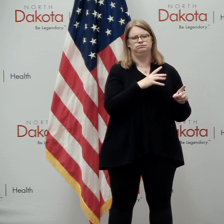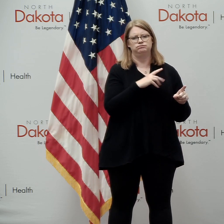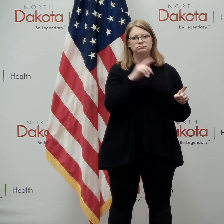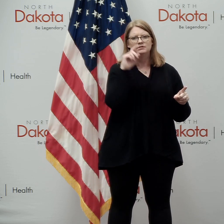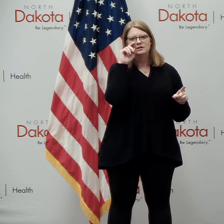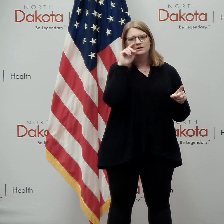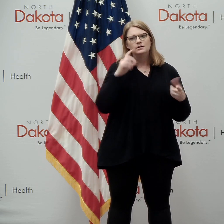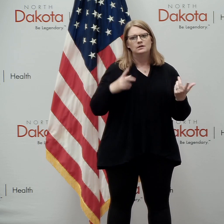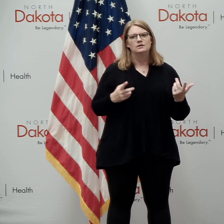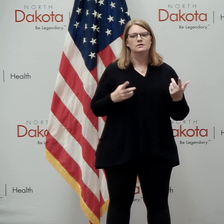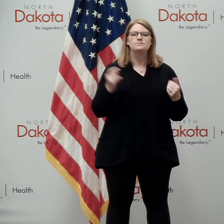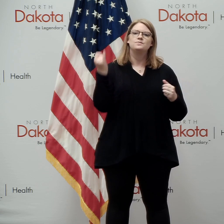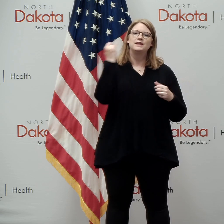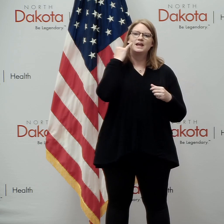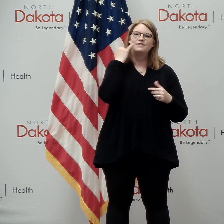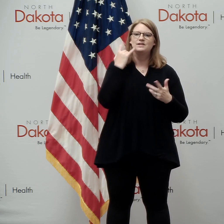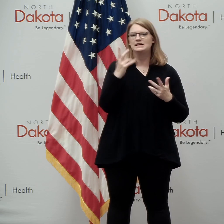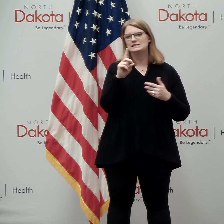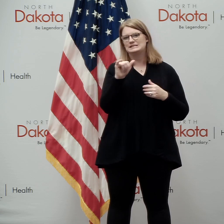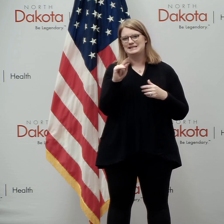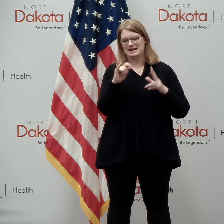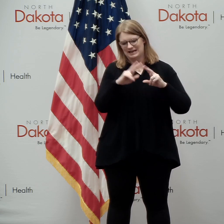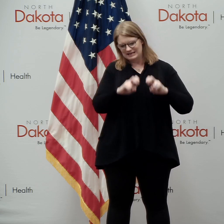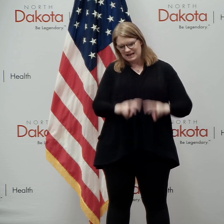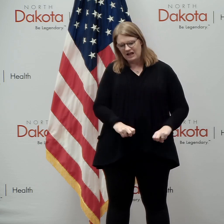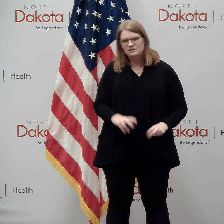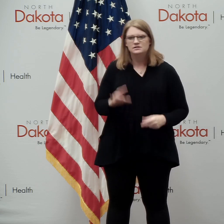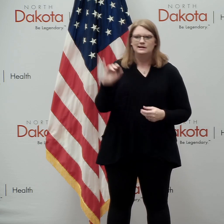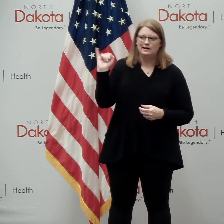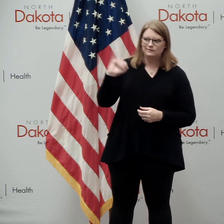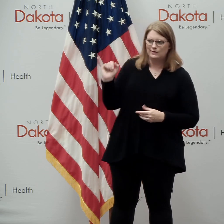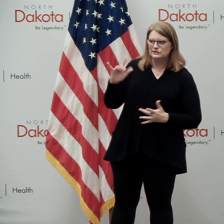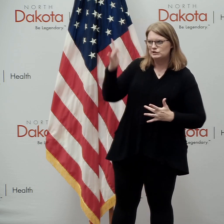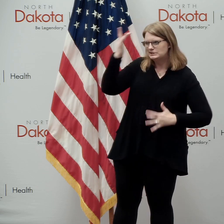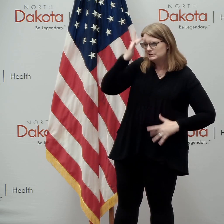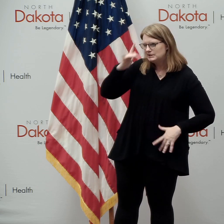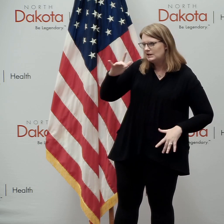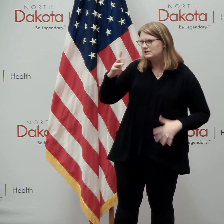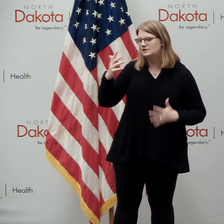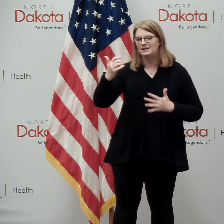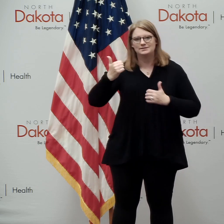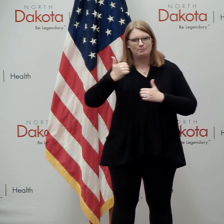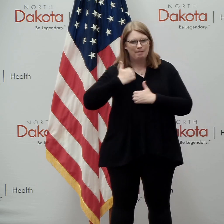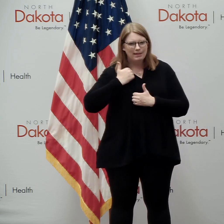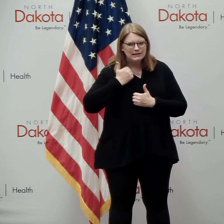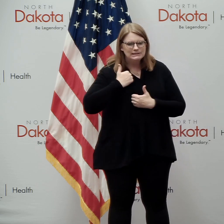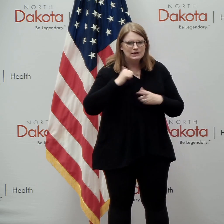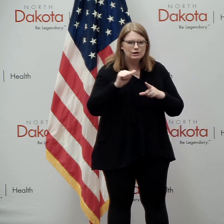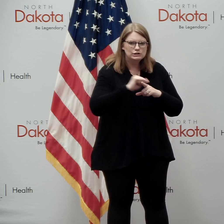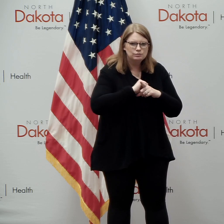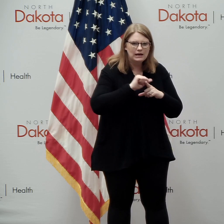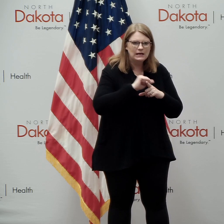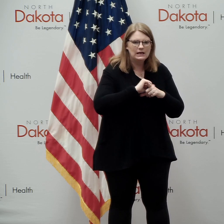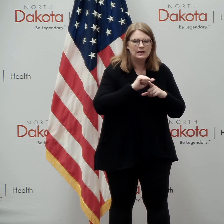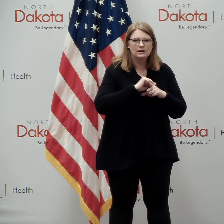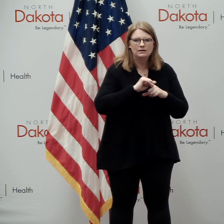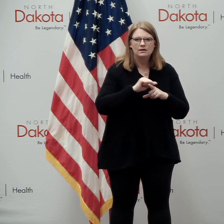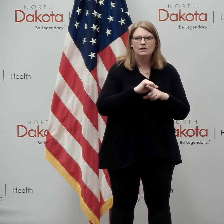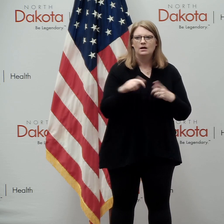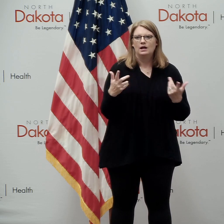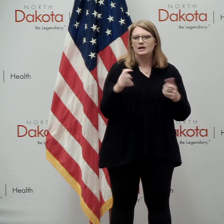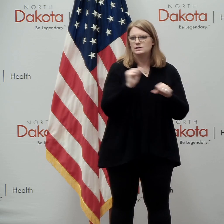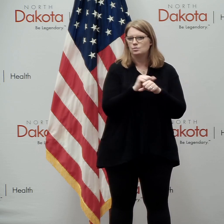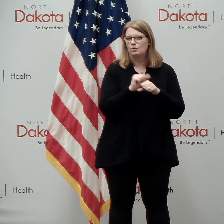relevant background, whether it's in data analysis, whether it's infectious disease, whether it's with his military service and his work